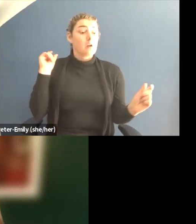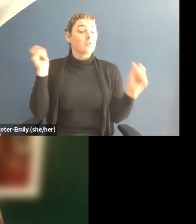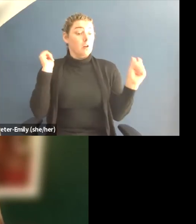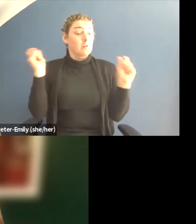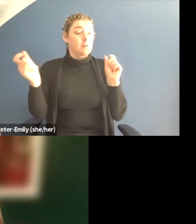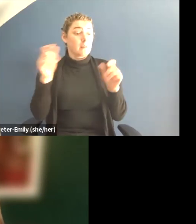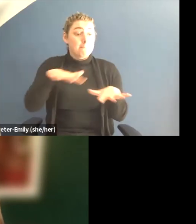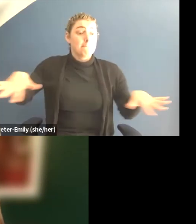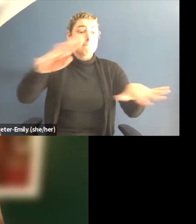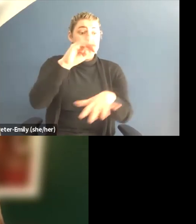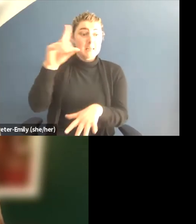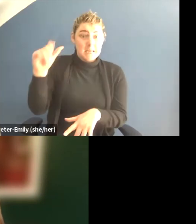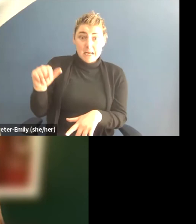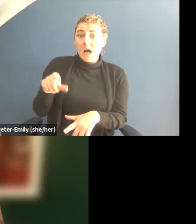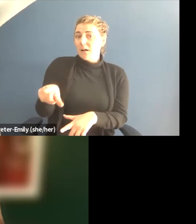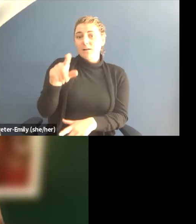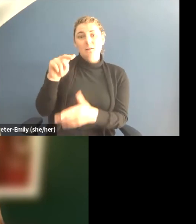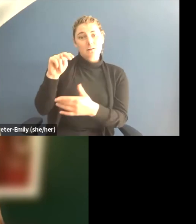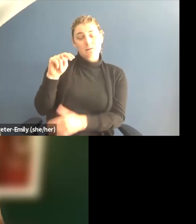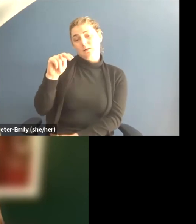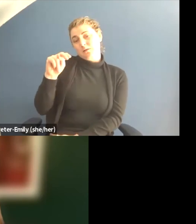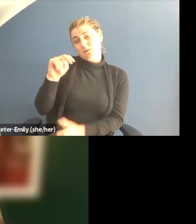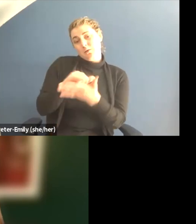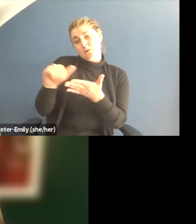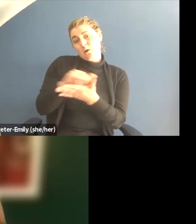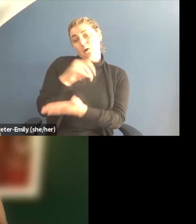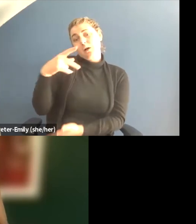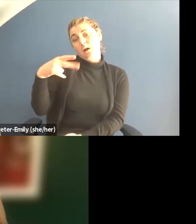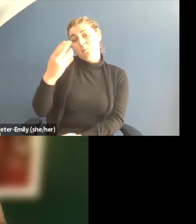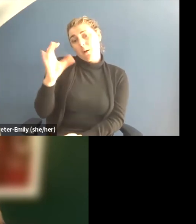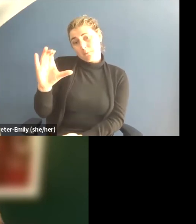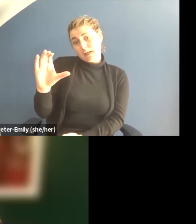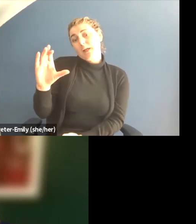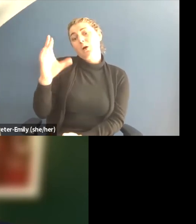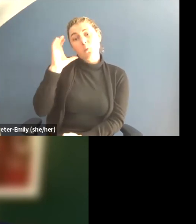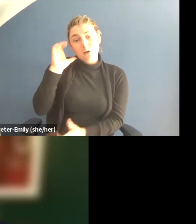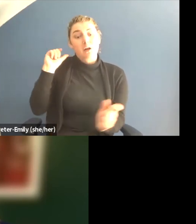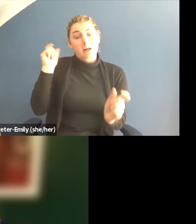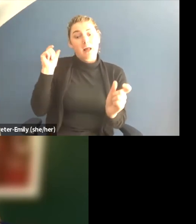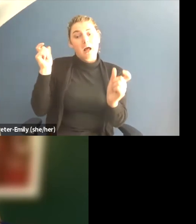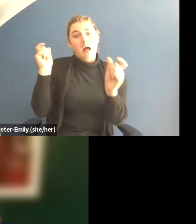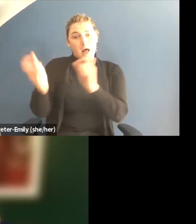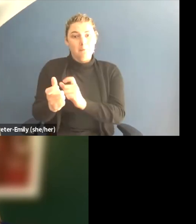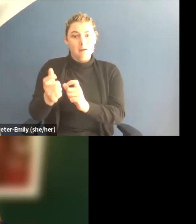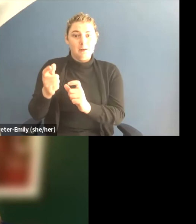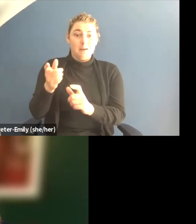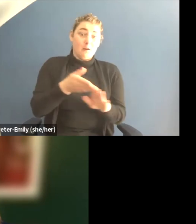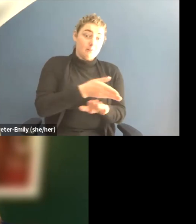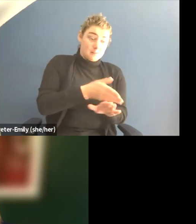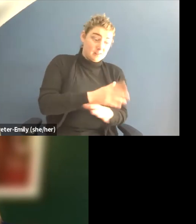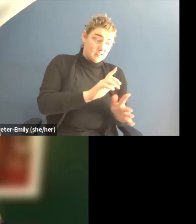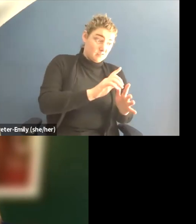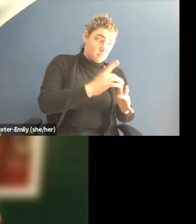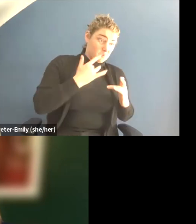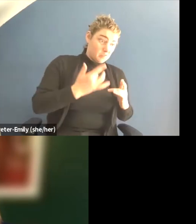York Public Radio was able to consistently adapt to shifting trends and stay ahead of challenges on